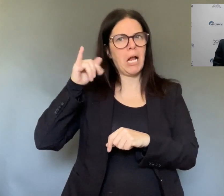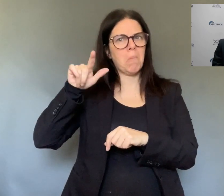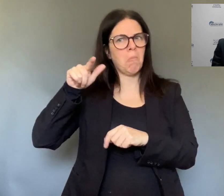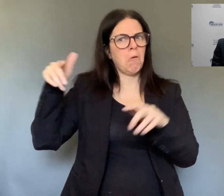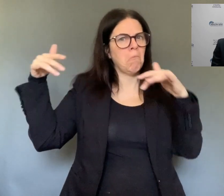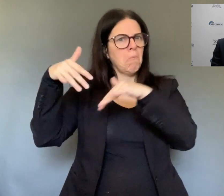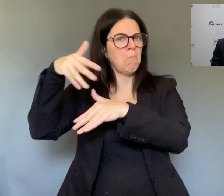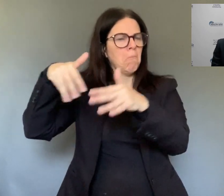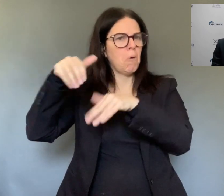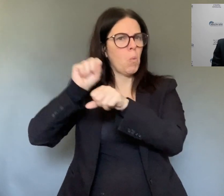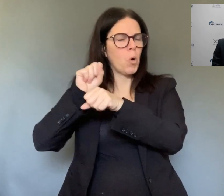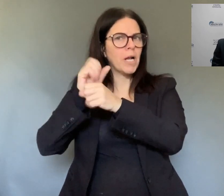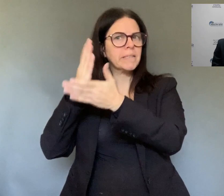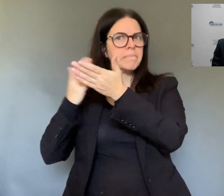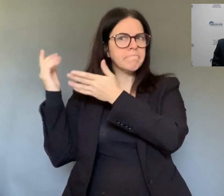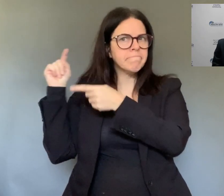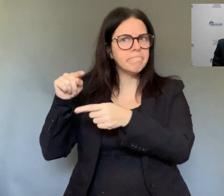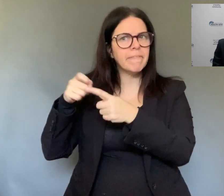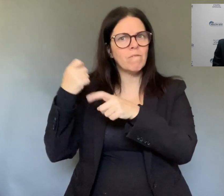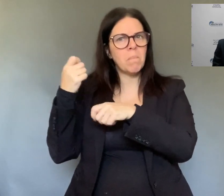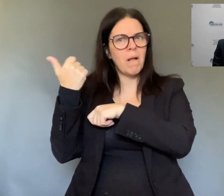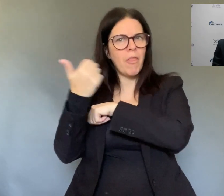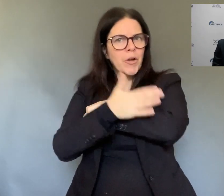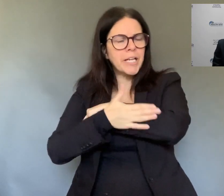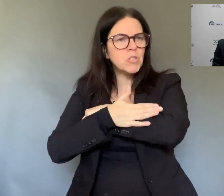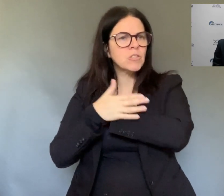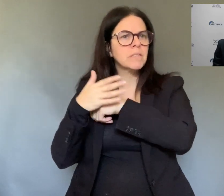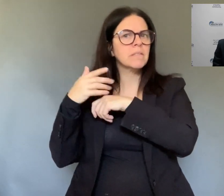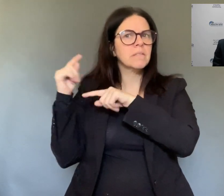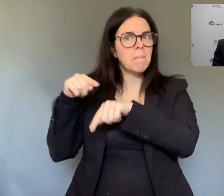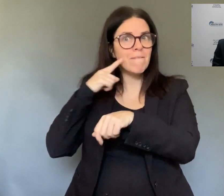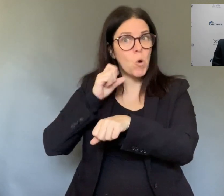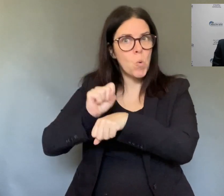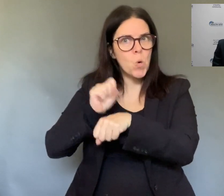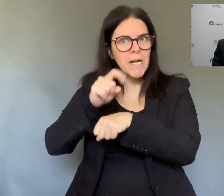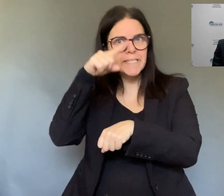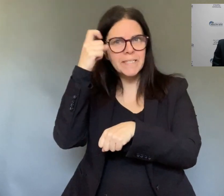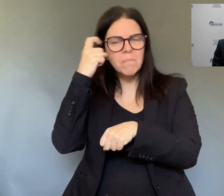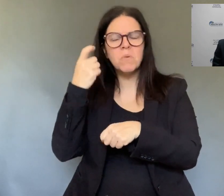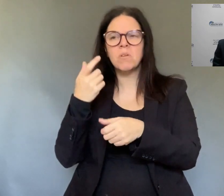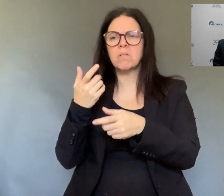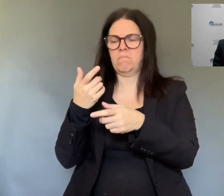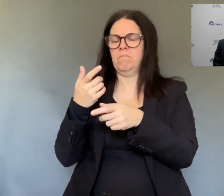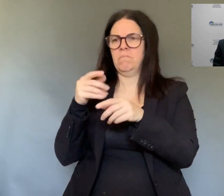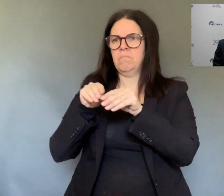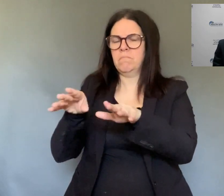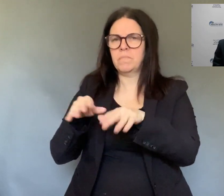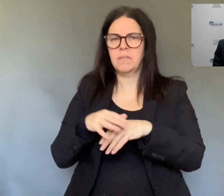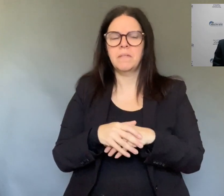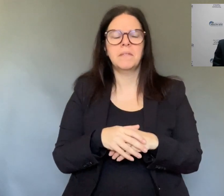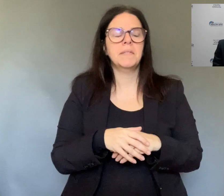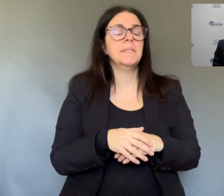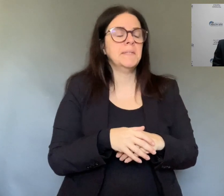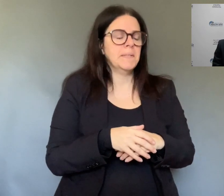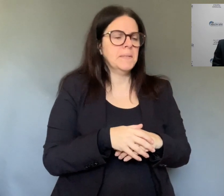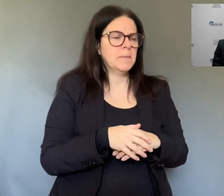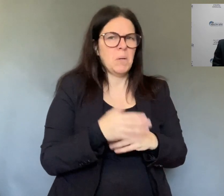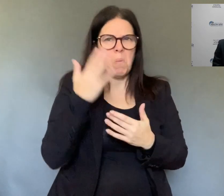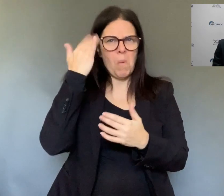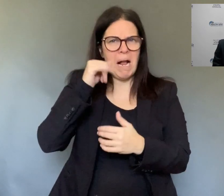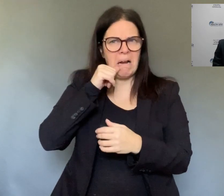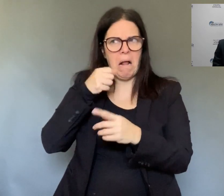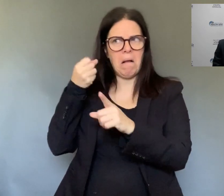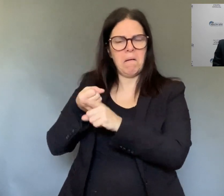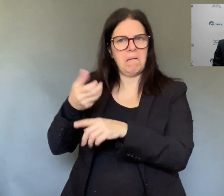So the reason that we issued that media statement is obviously around the heightened awareness about the safety of these workplaces